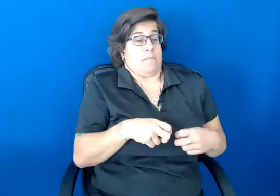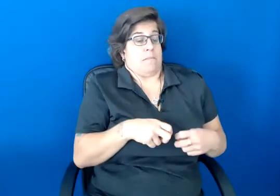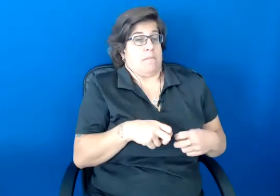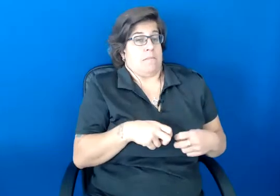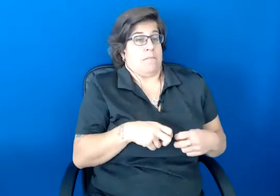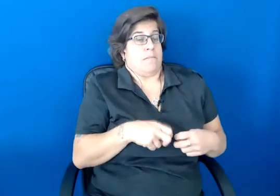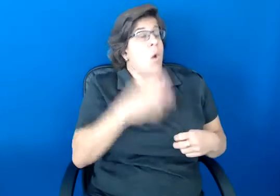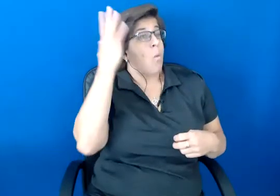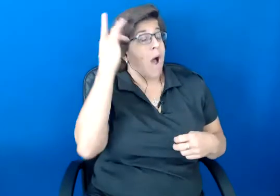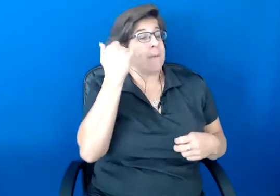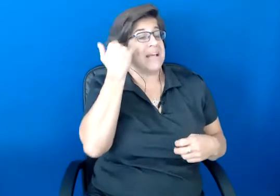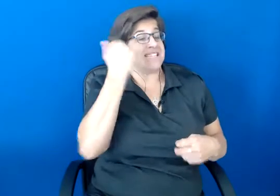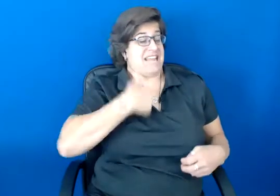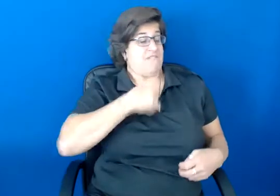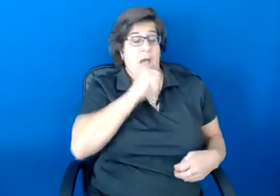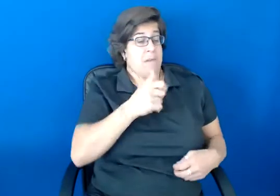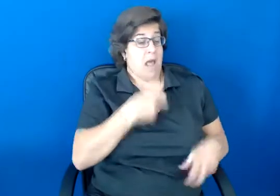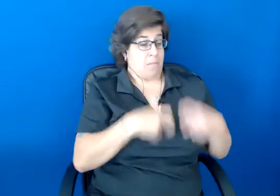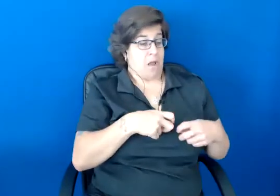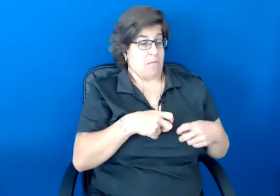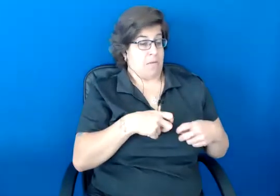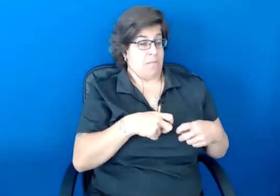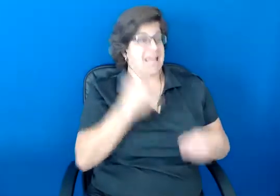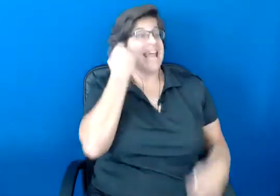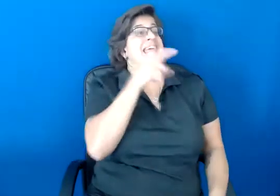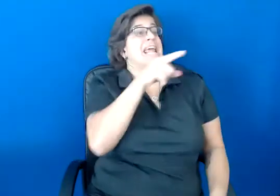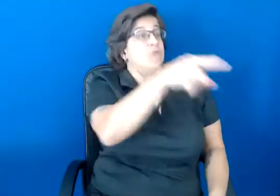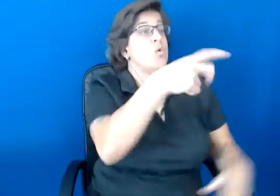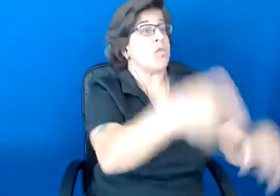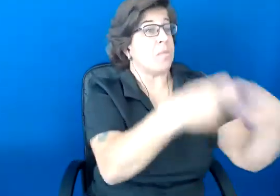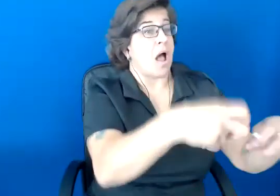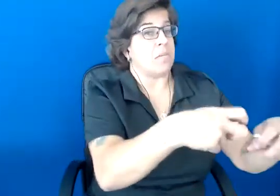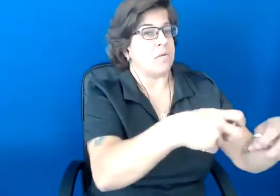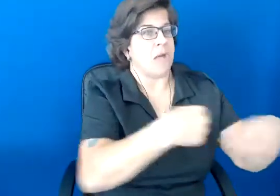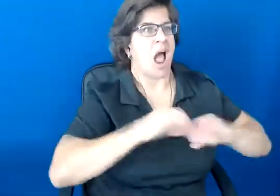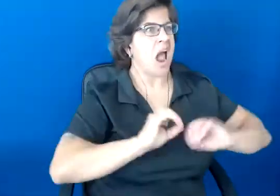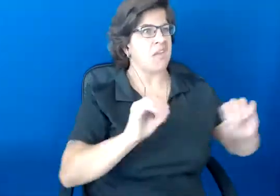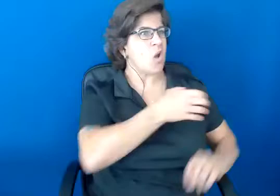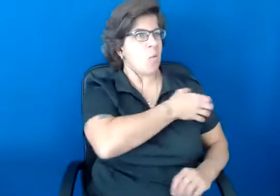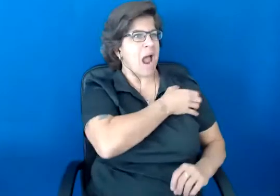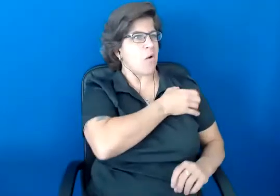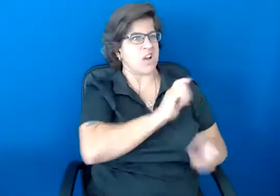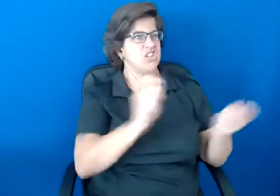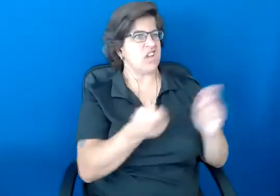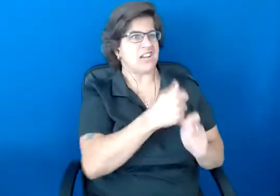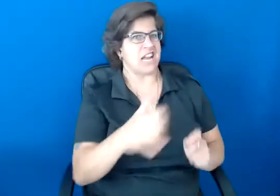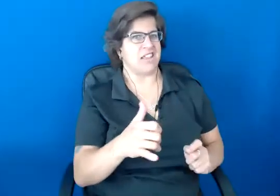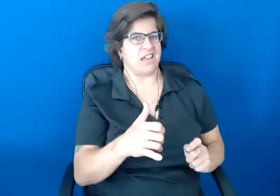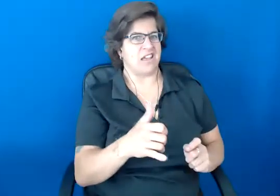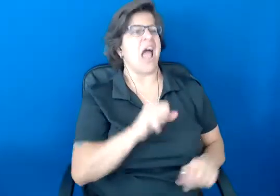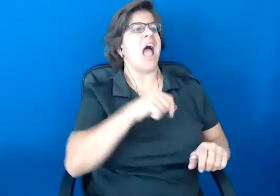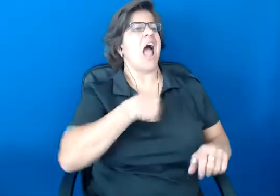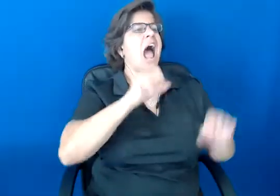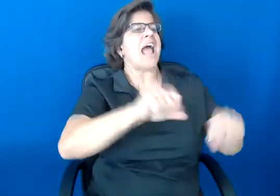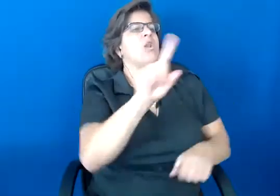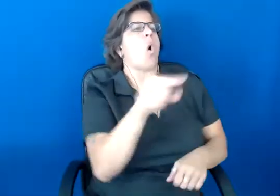I am powerless to change anything, because I can't change you. I can only change myself. So I love the way you say that. And Nina, you